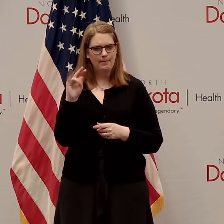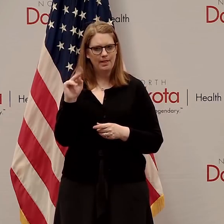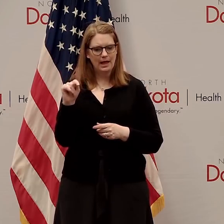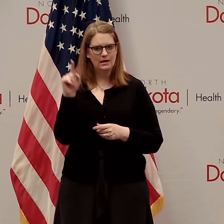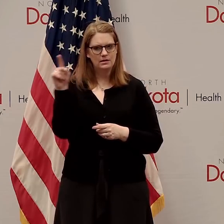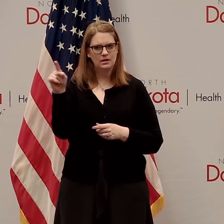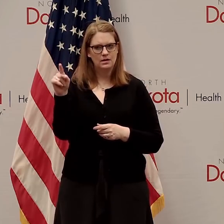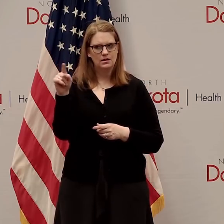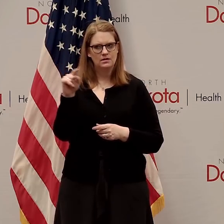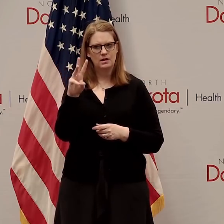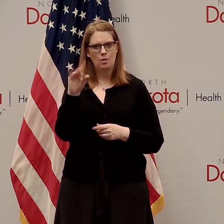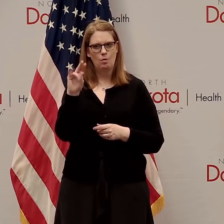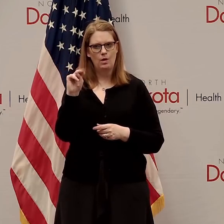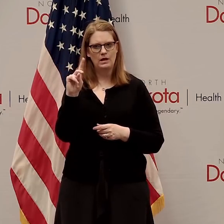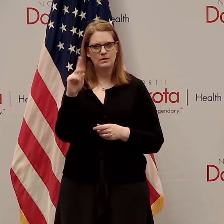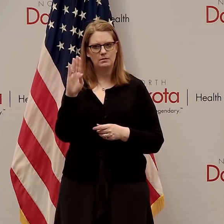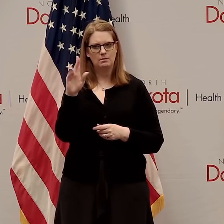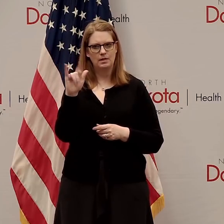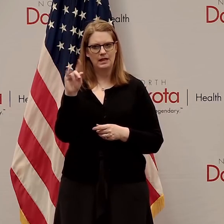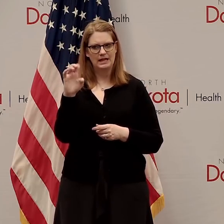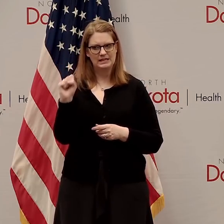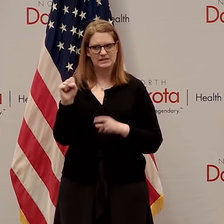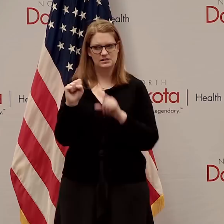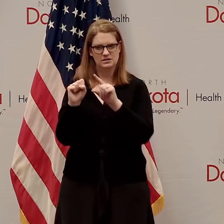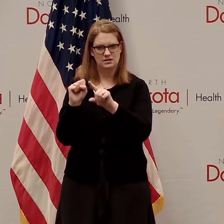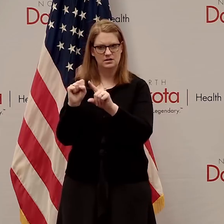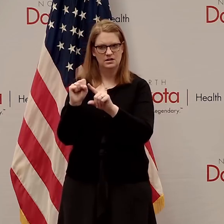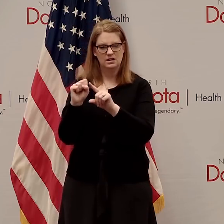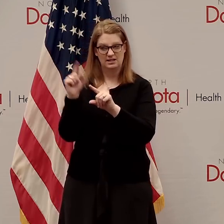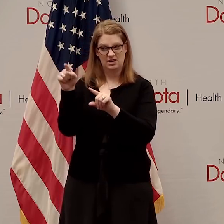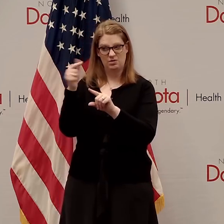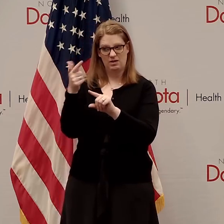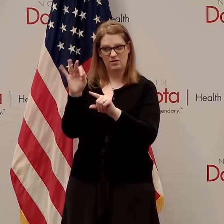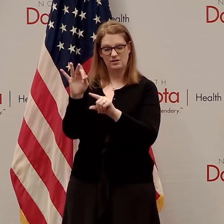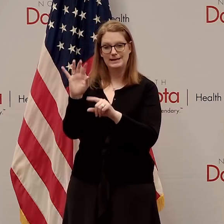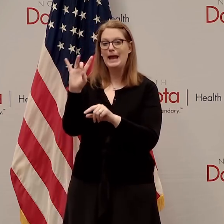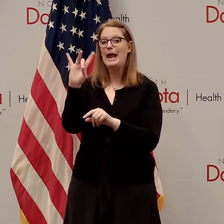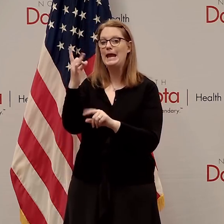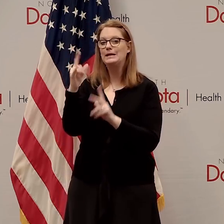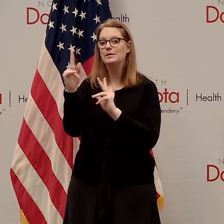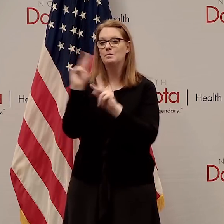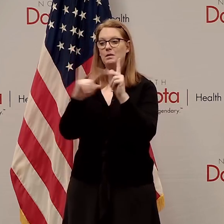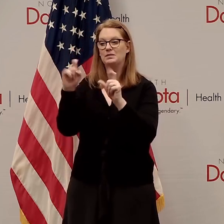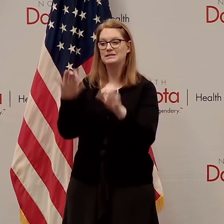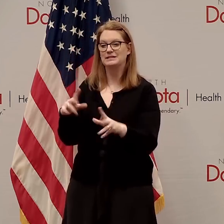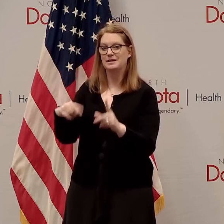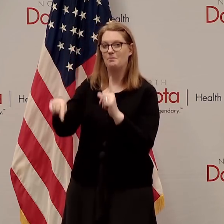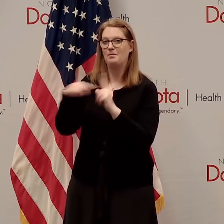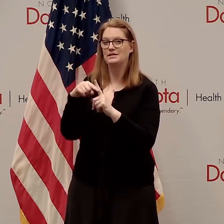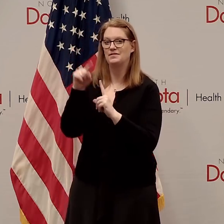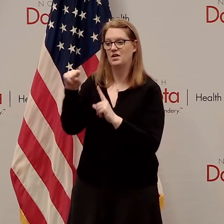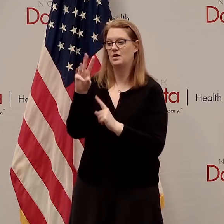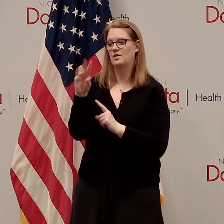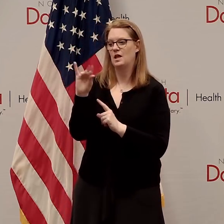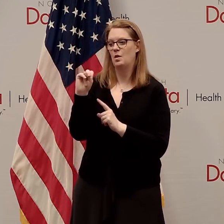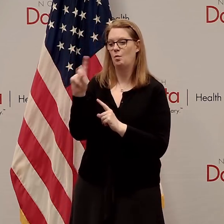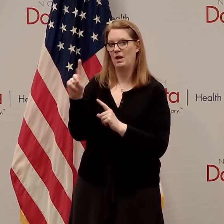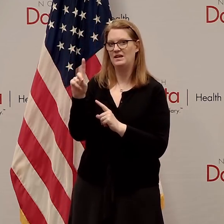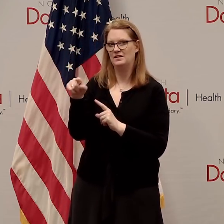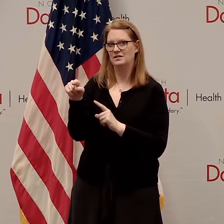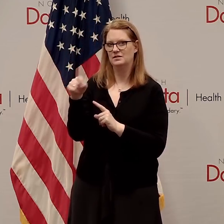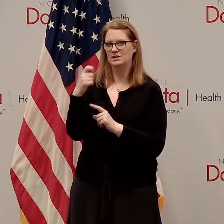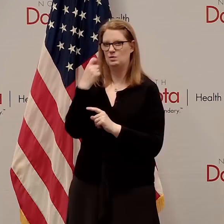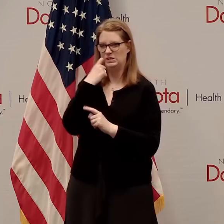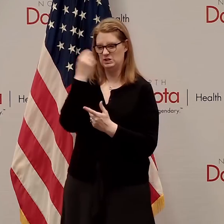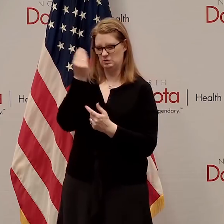in Grand Forks. We had an outbreak there of 8 people that all tested positive. And again, got that news